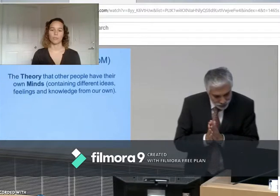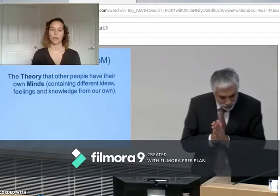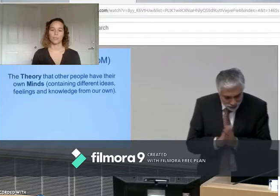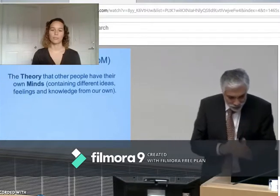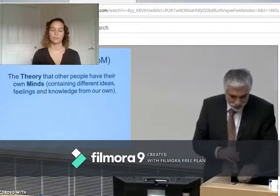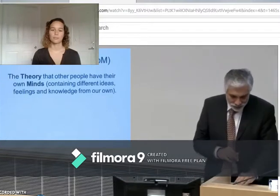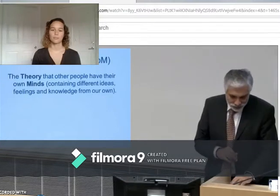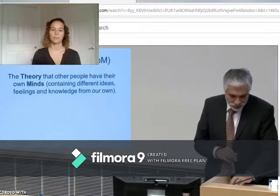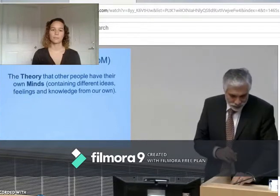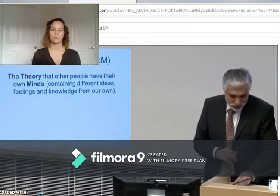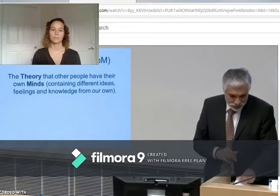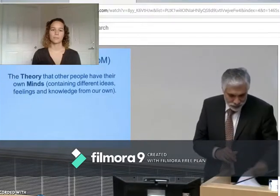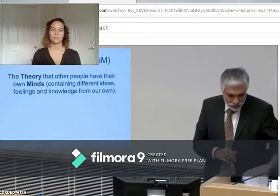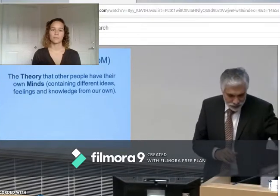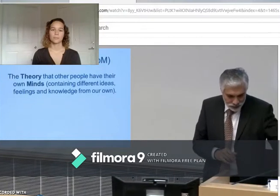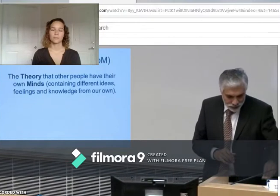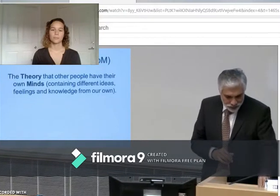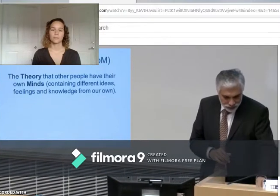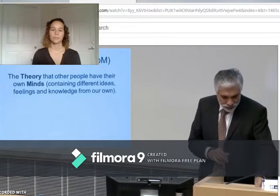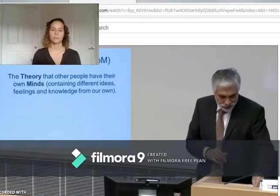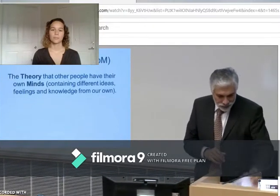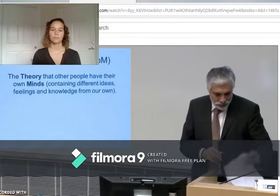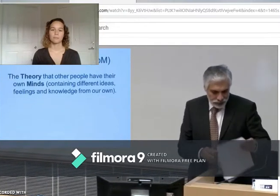is what we call it.